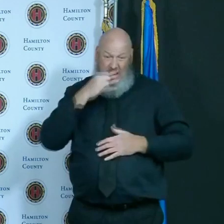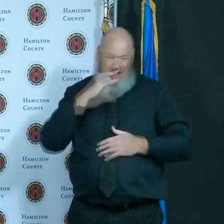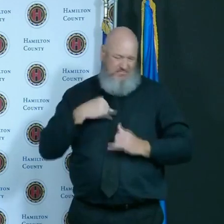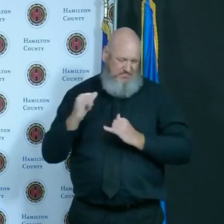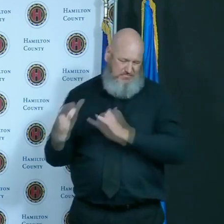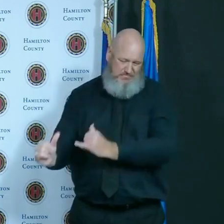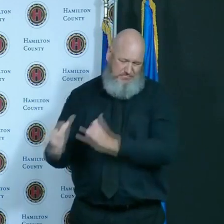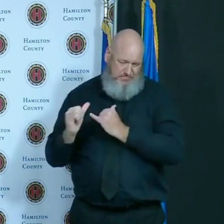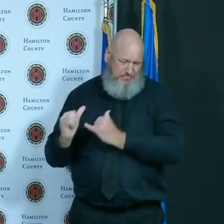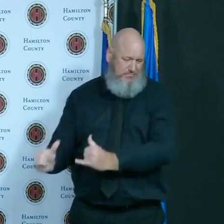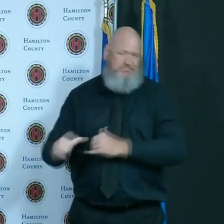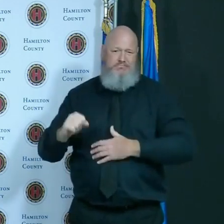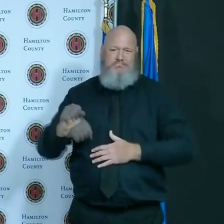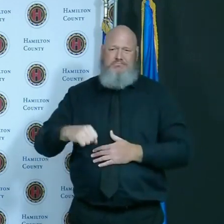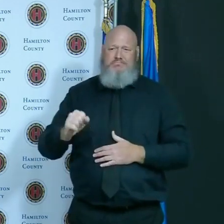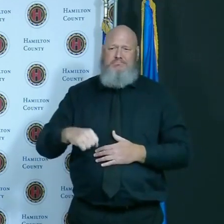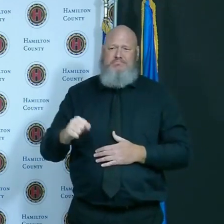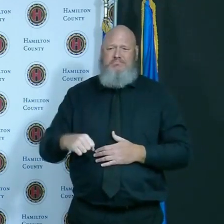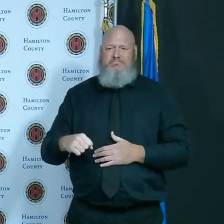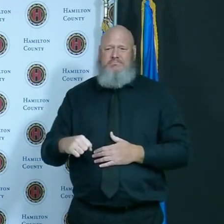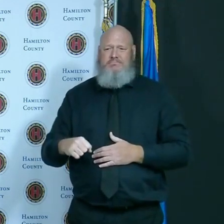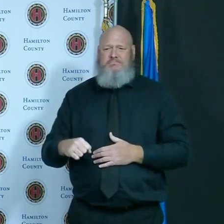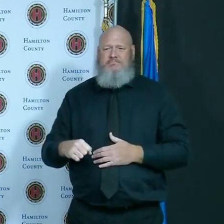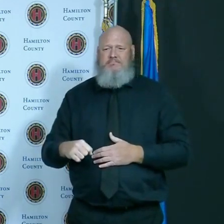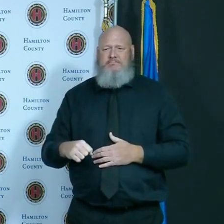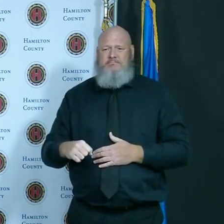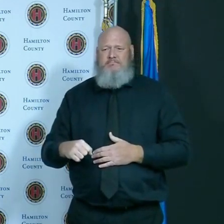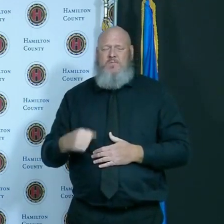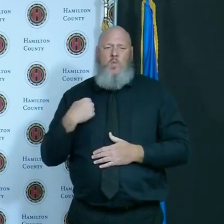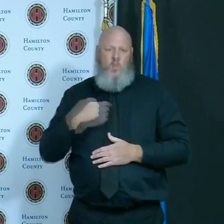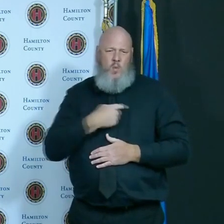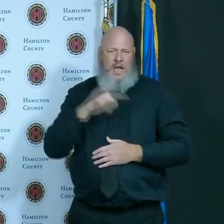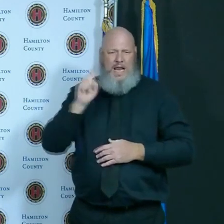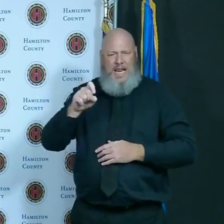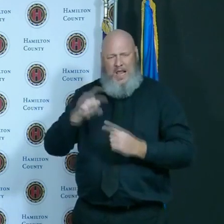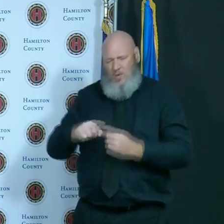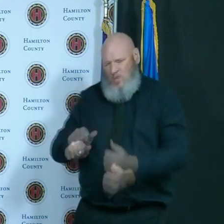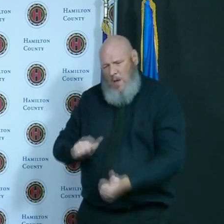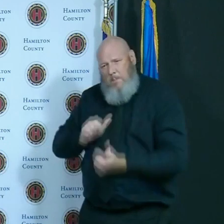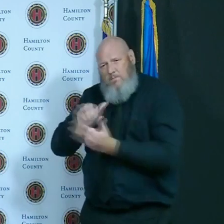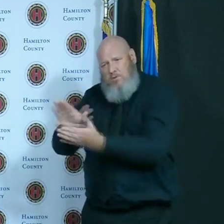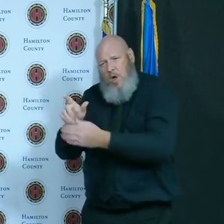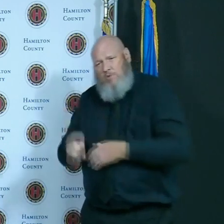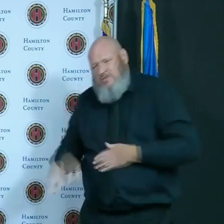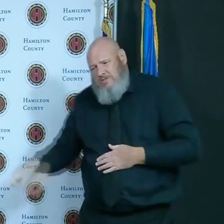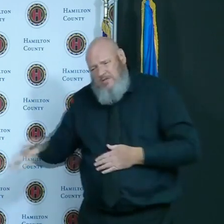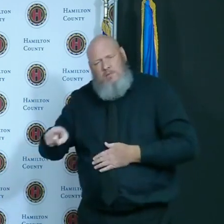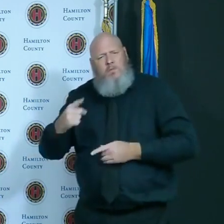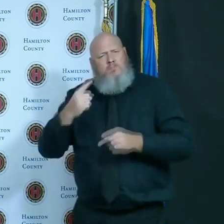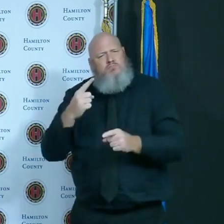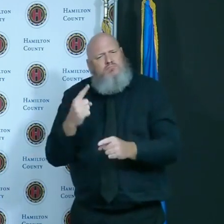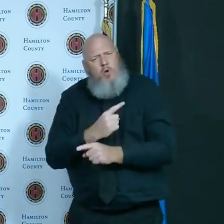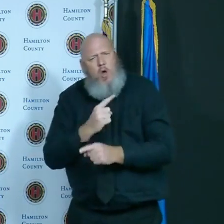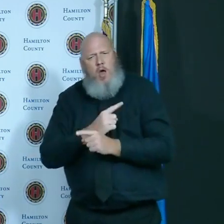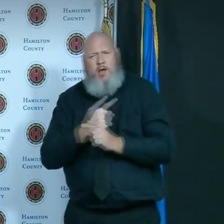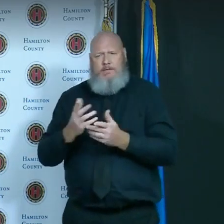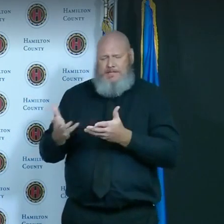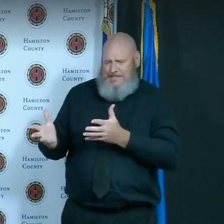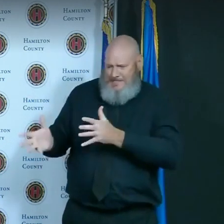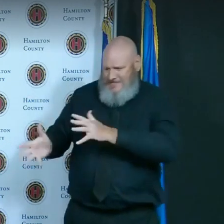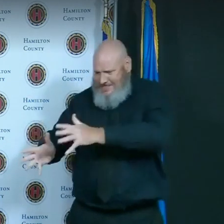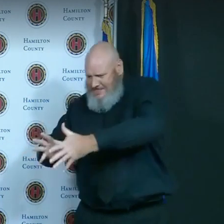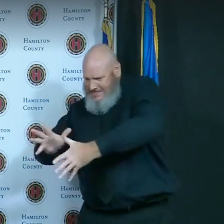people can hear, and for leaders to express themselves professionally and treat young folks